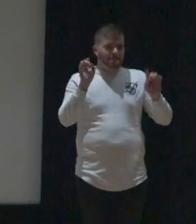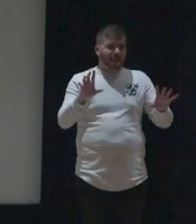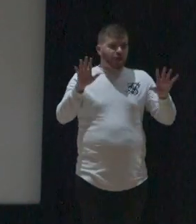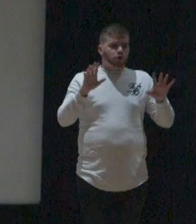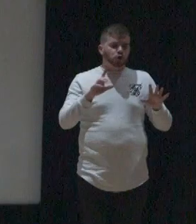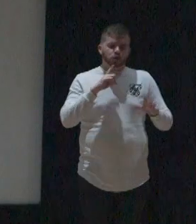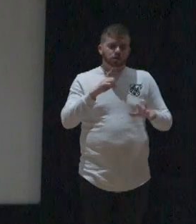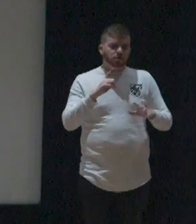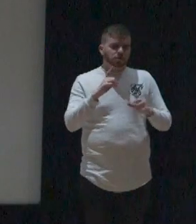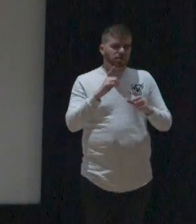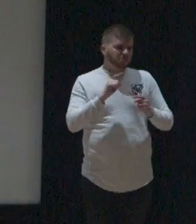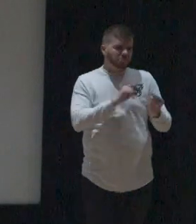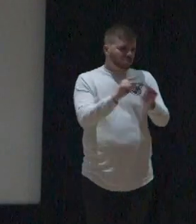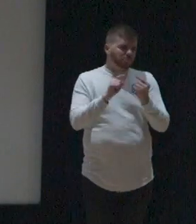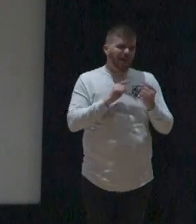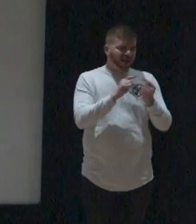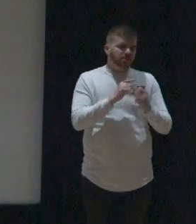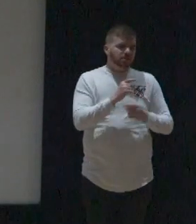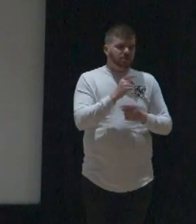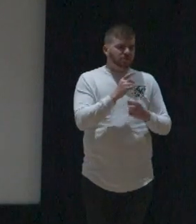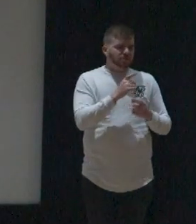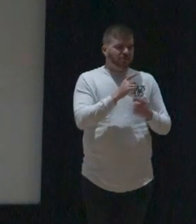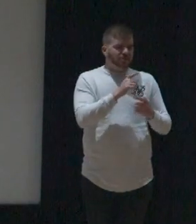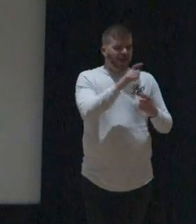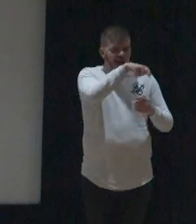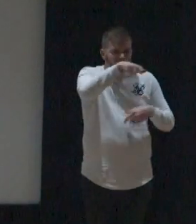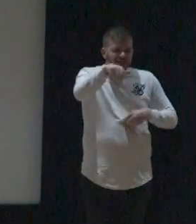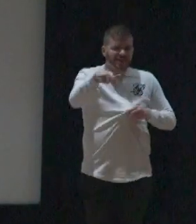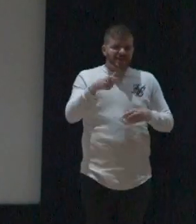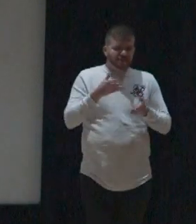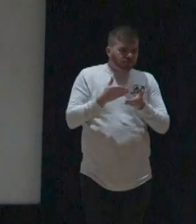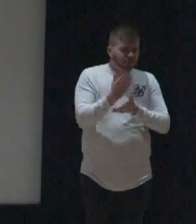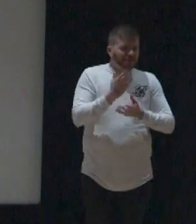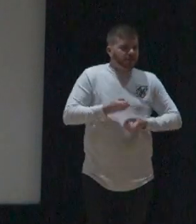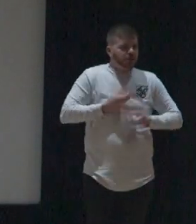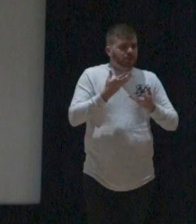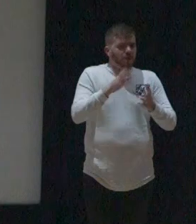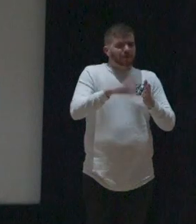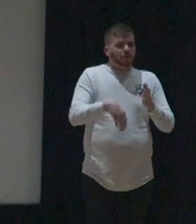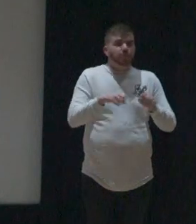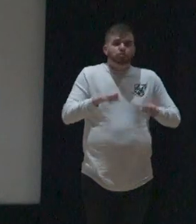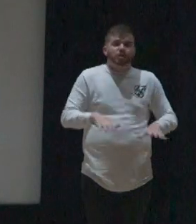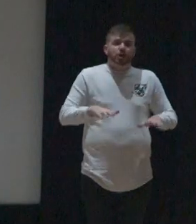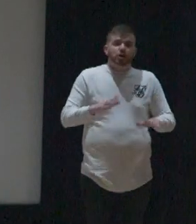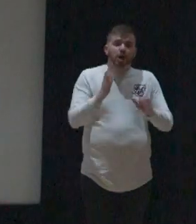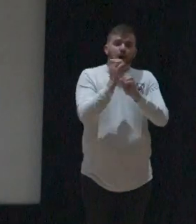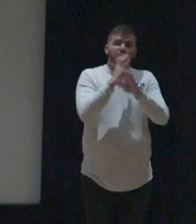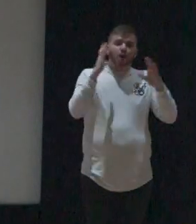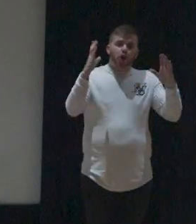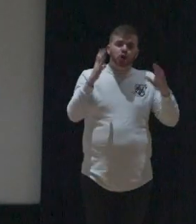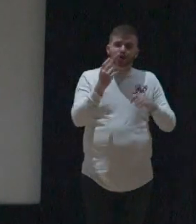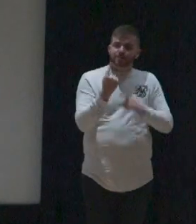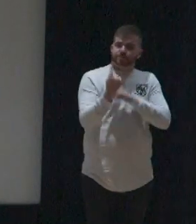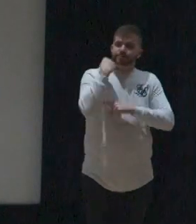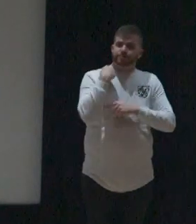to battle folkloric foes across sprawling ghostly landscapes. And it's definitely inspired by British mythology and the Mabinogion. You can expect